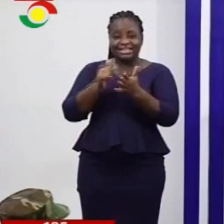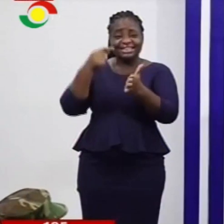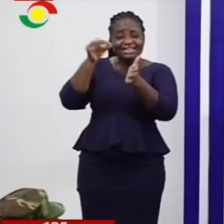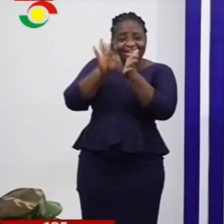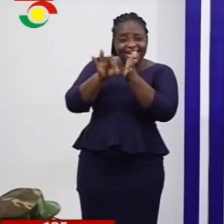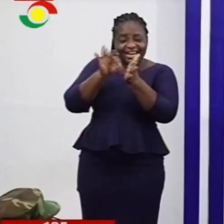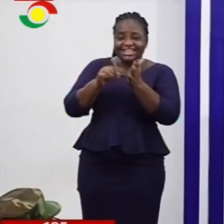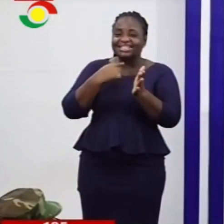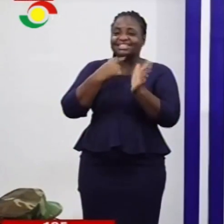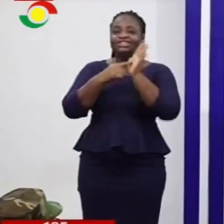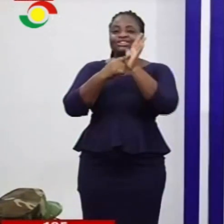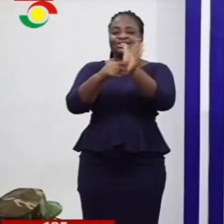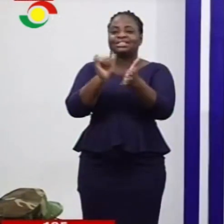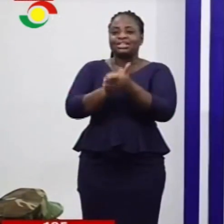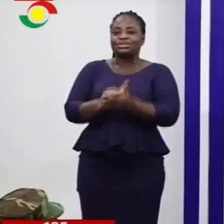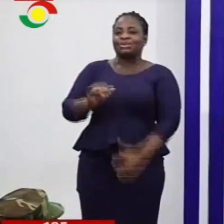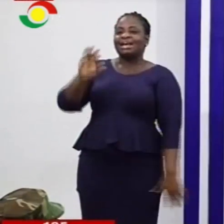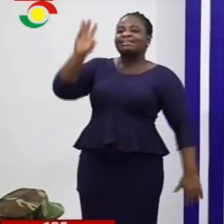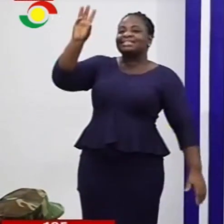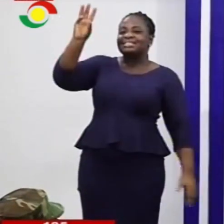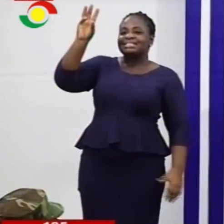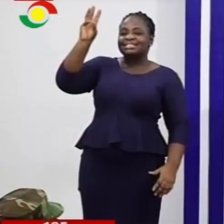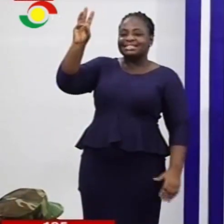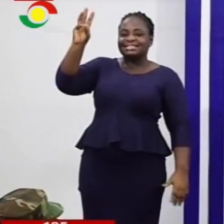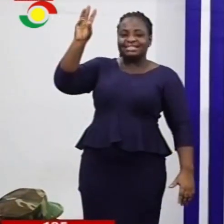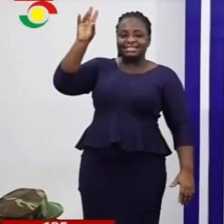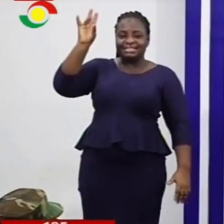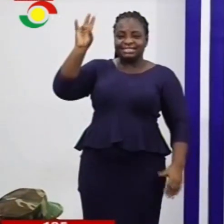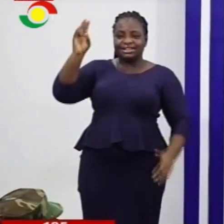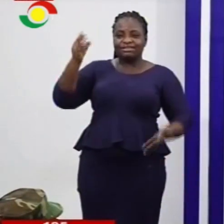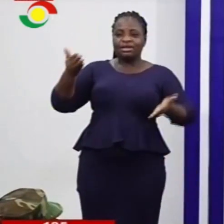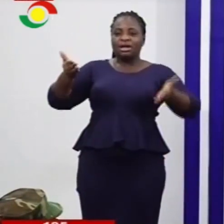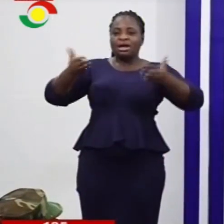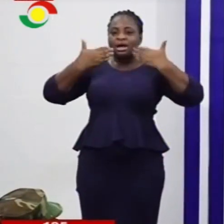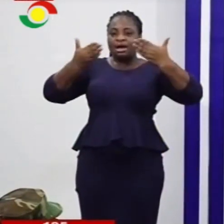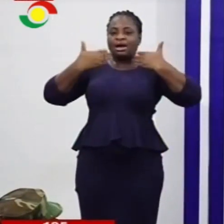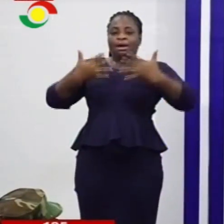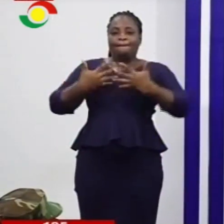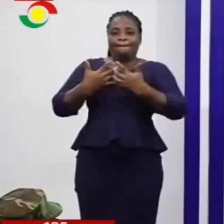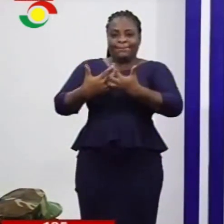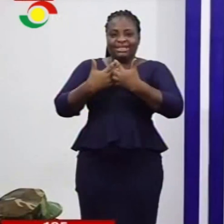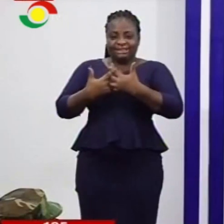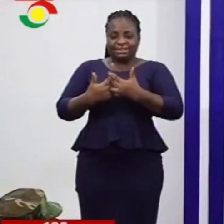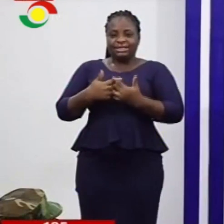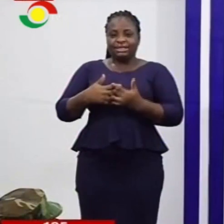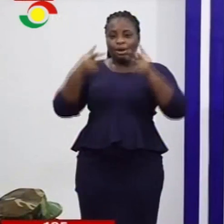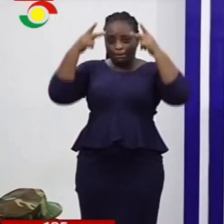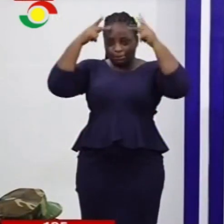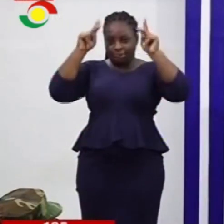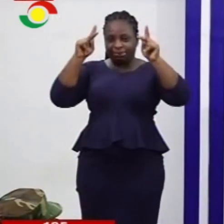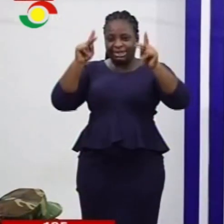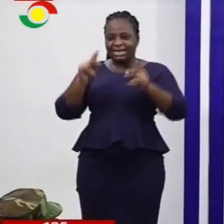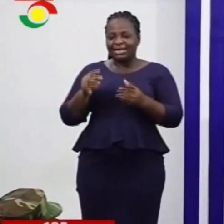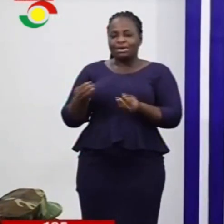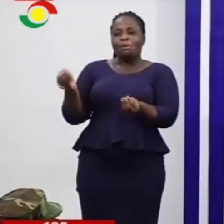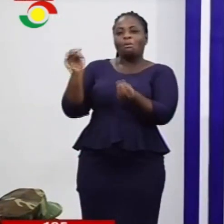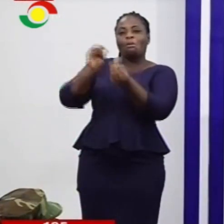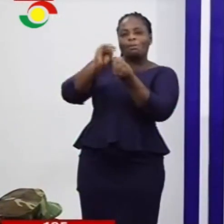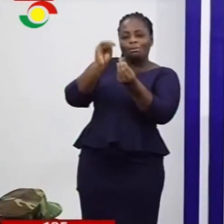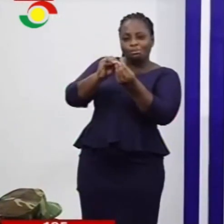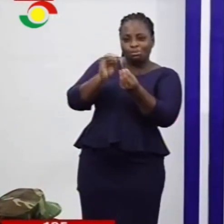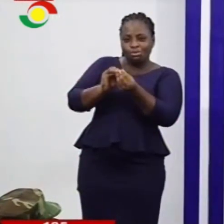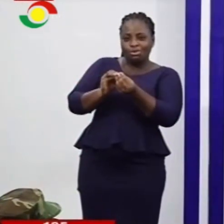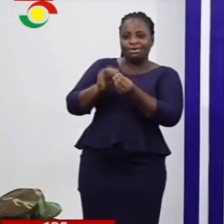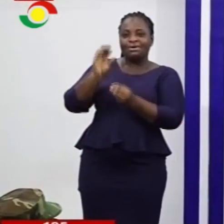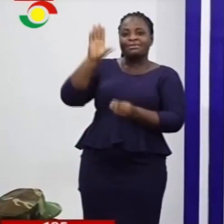have 67 ventilators in the public sector, and an extra order has been made for 50, which